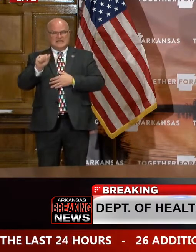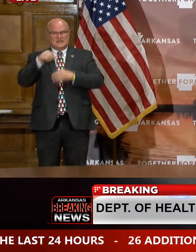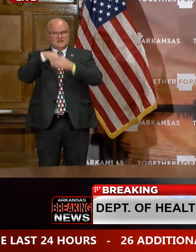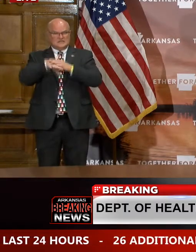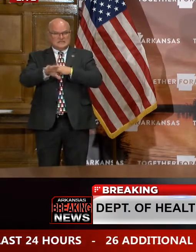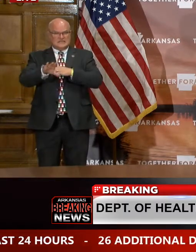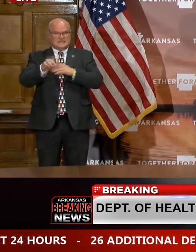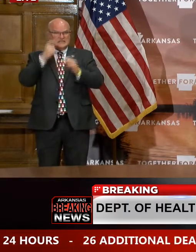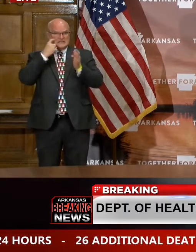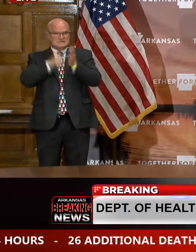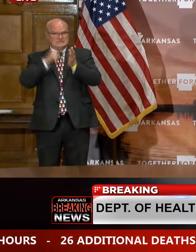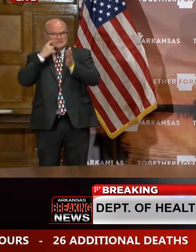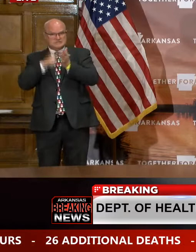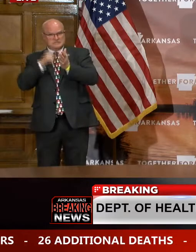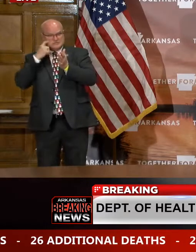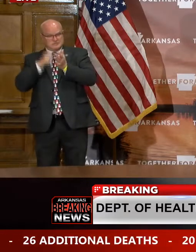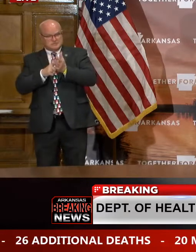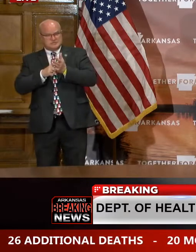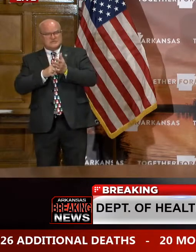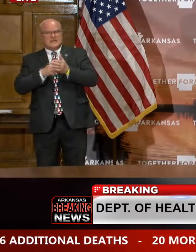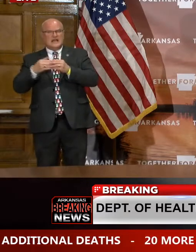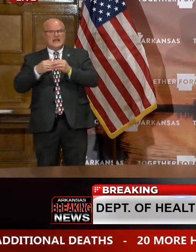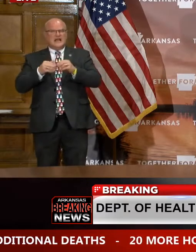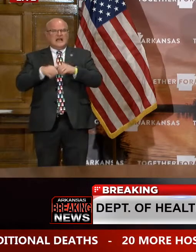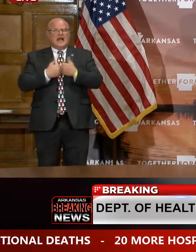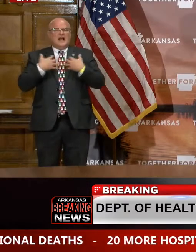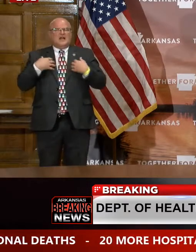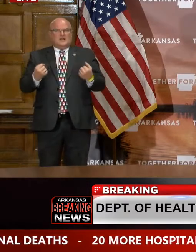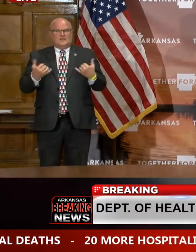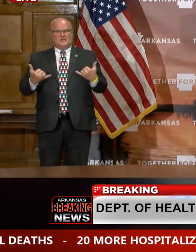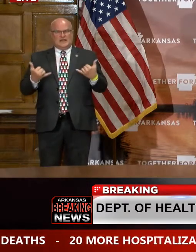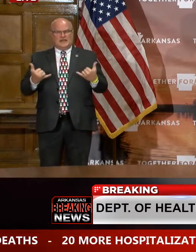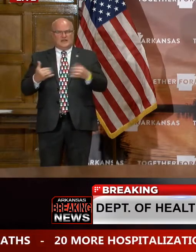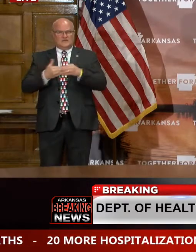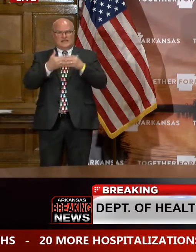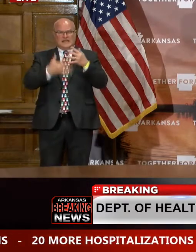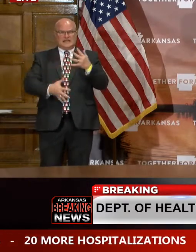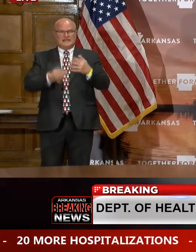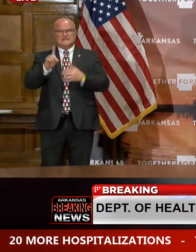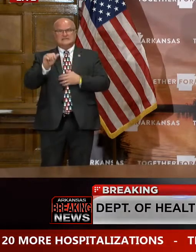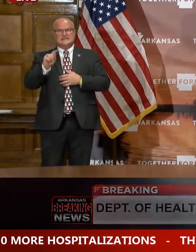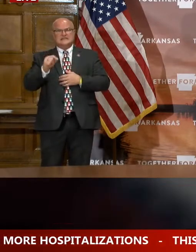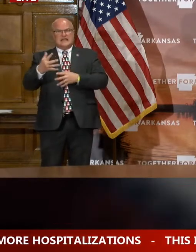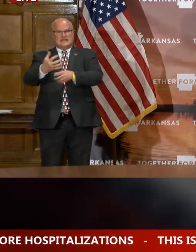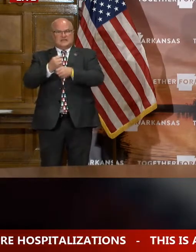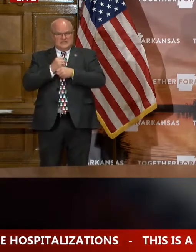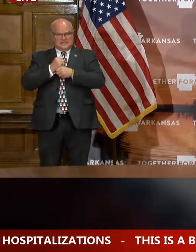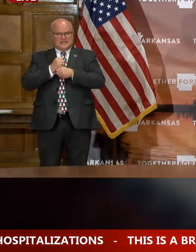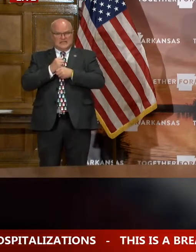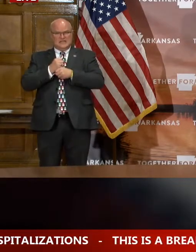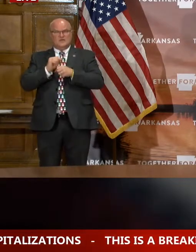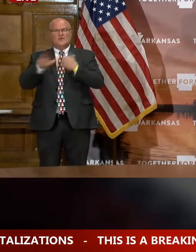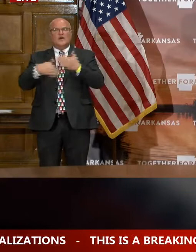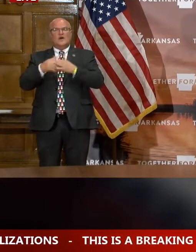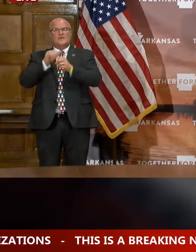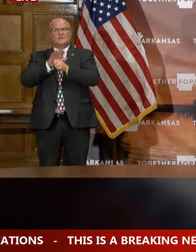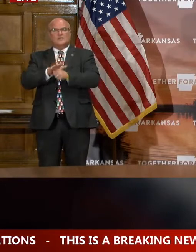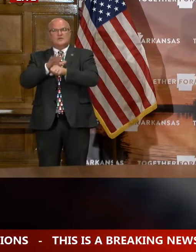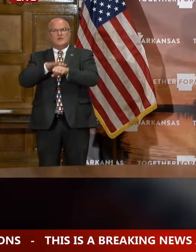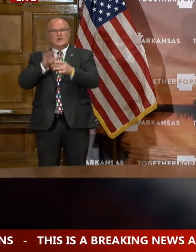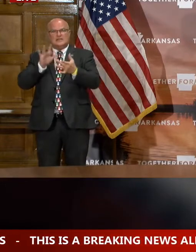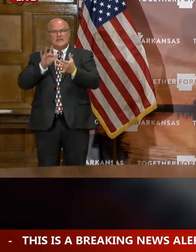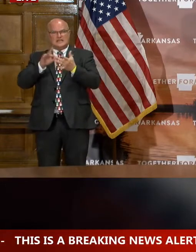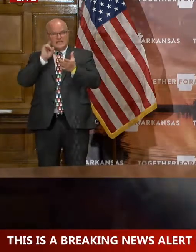into deciding guidelines and that sort of thing, how confident are you guys right now at the data that you're getting with all the pressure on contact